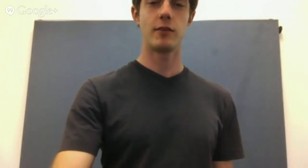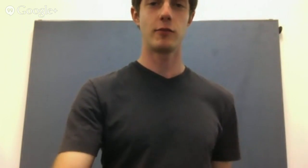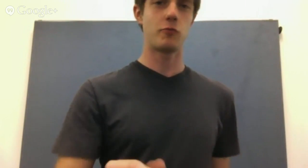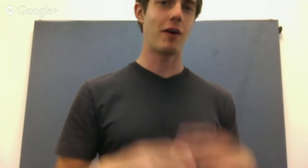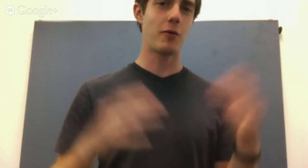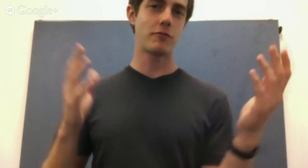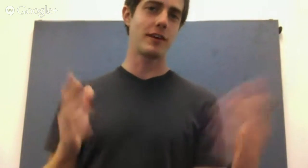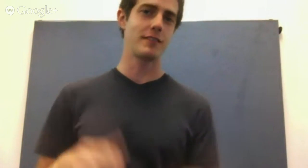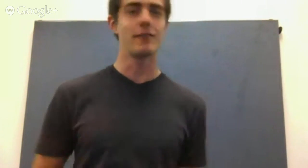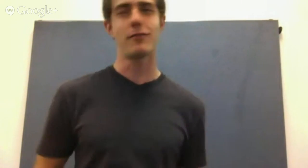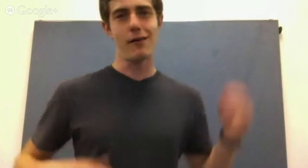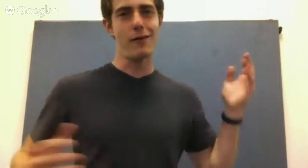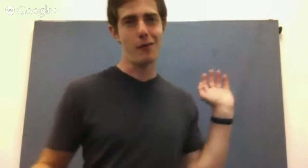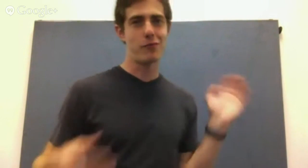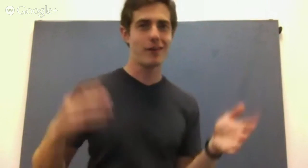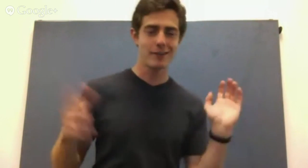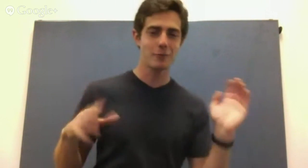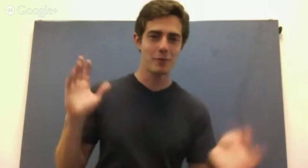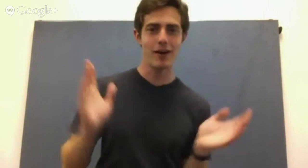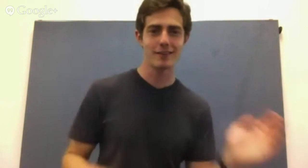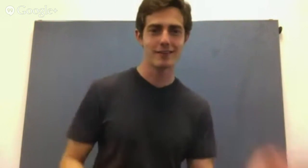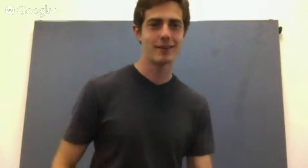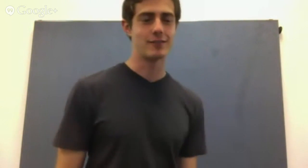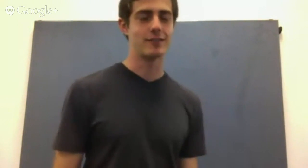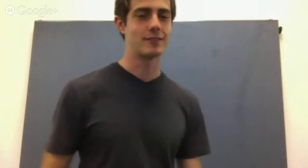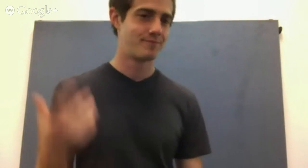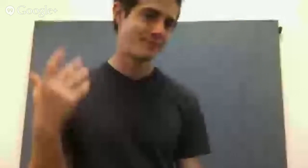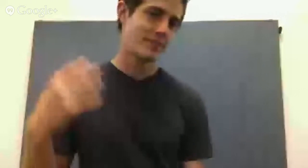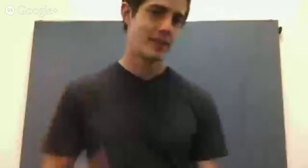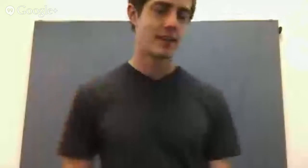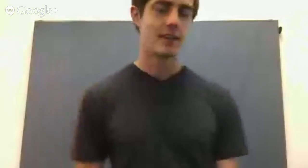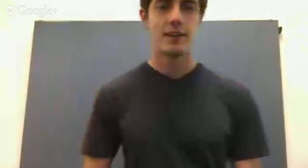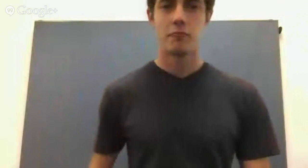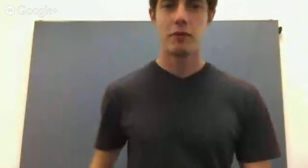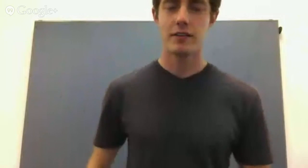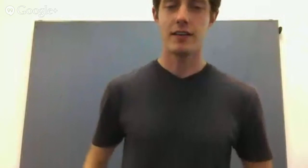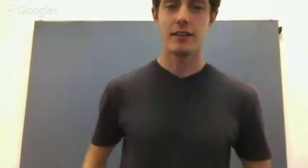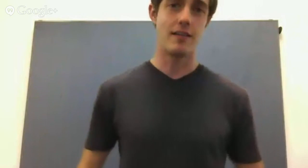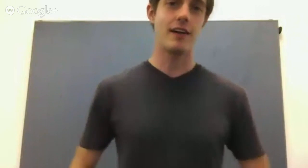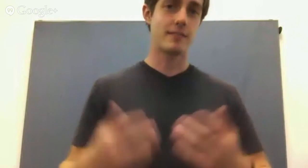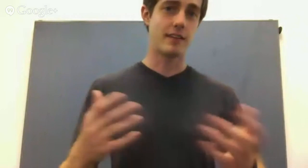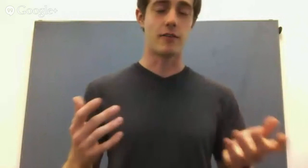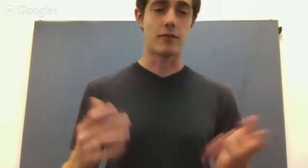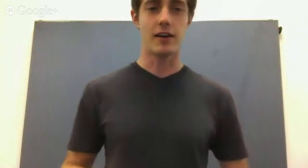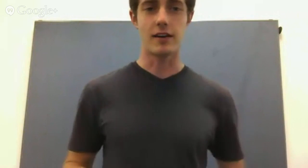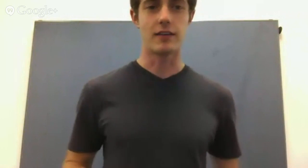my wonderful idea of I'll broadcast my practice sessions. Apparently that's not okay.